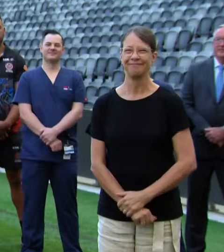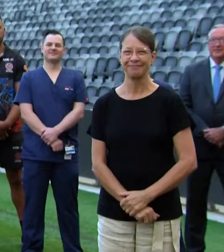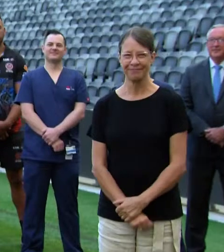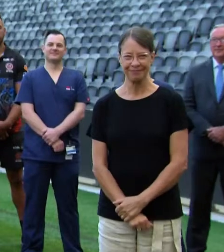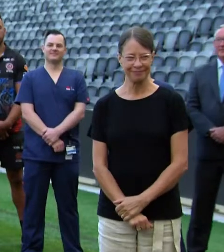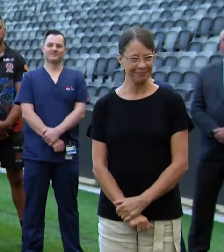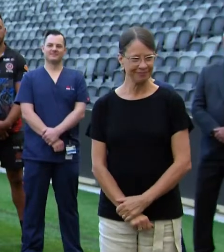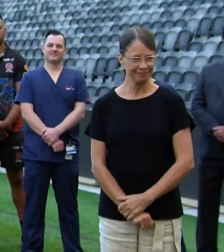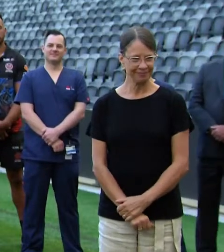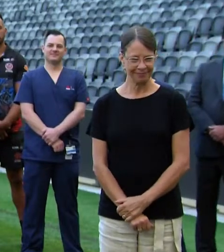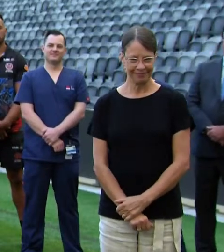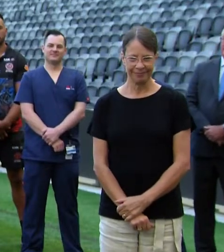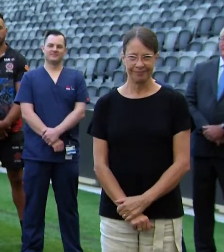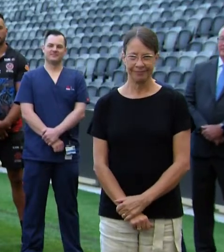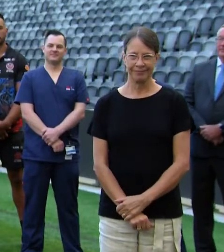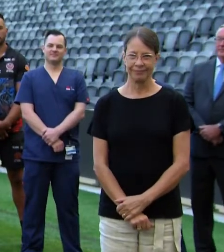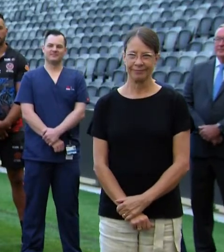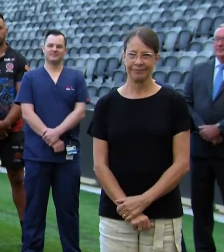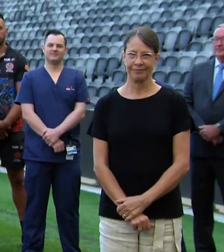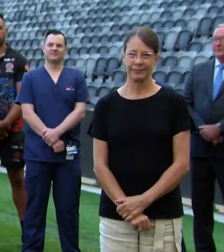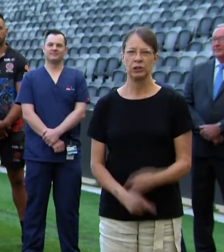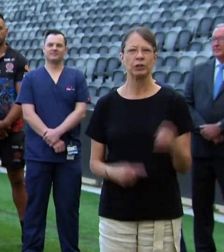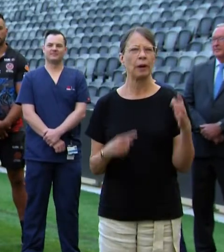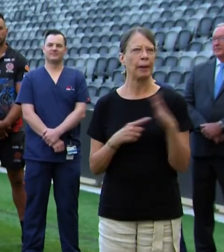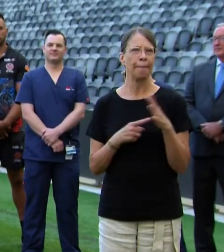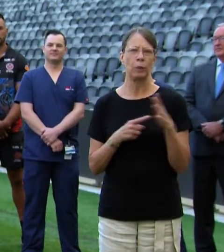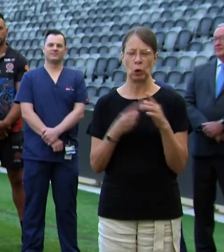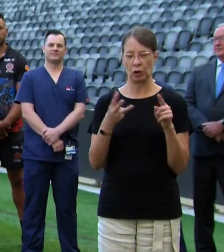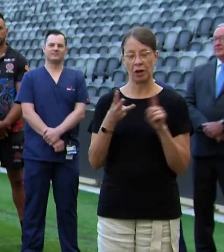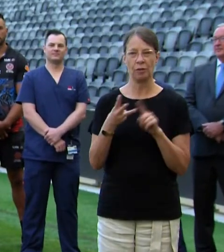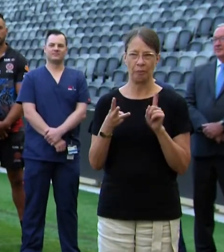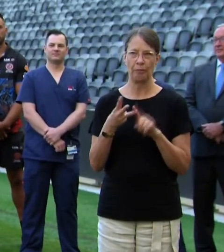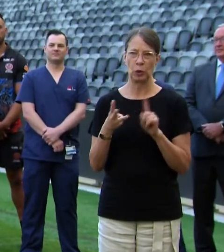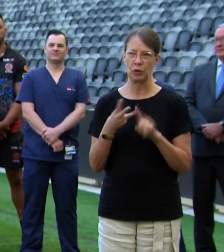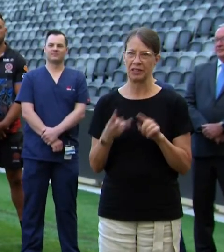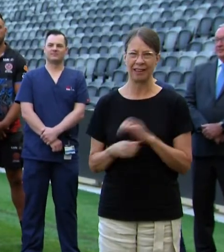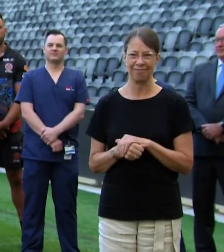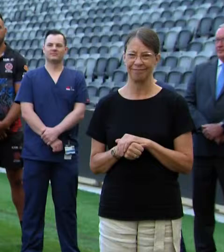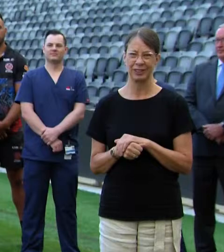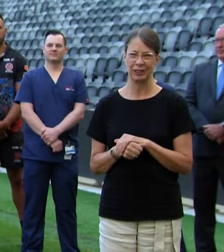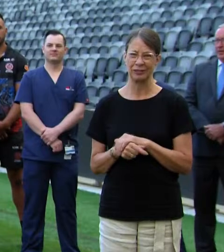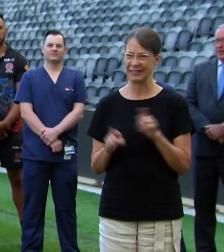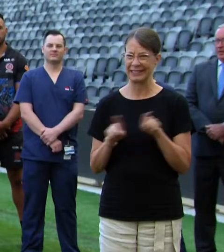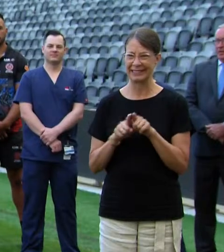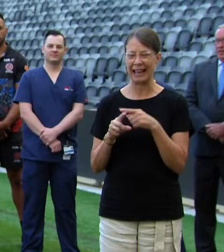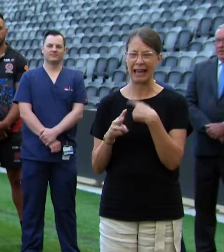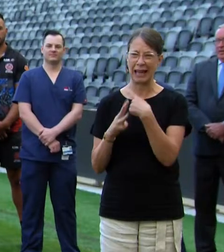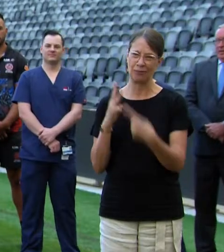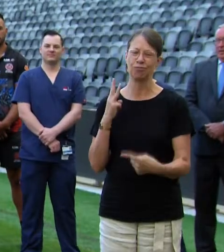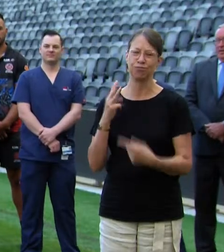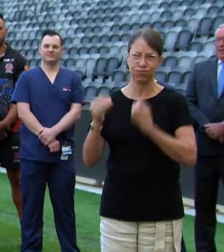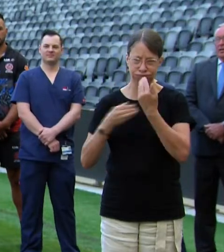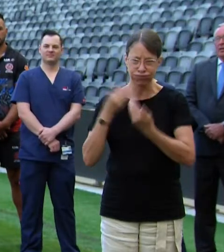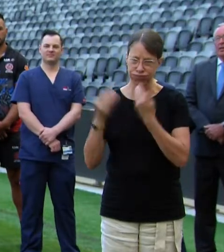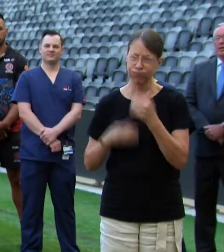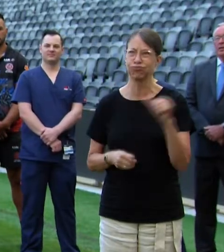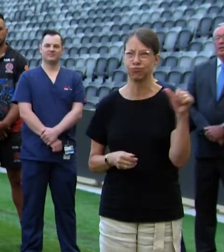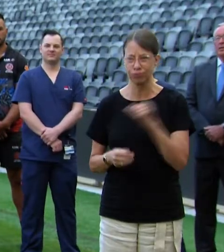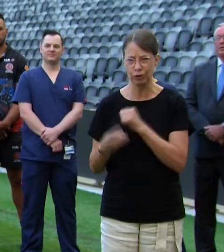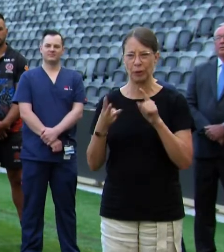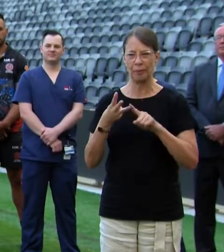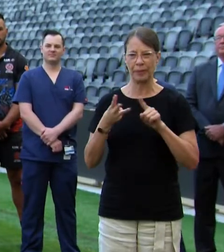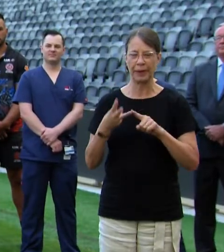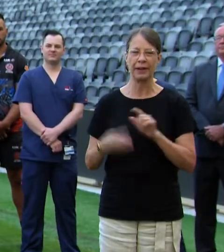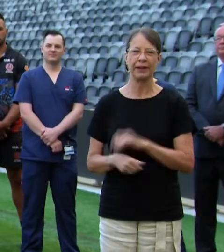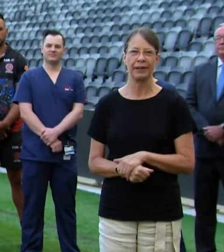obviously today is the booster rollout, and the Premier and the Minister and Kerry have covered this already, so I won't belabour it. But one of the things